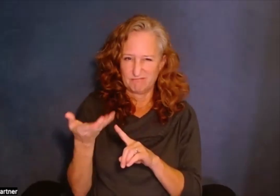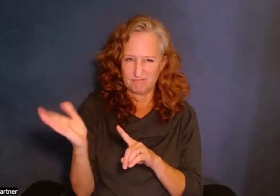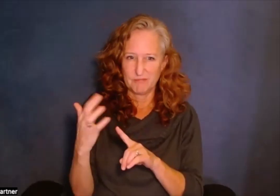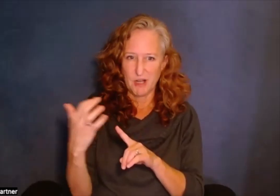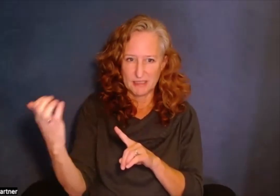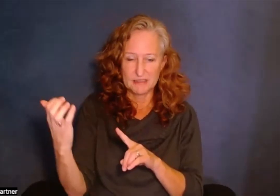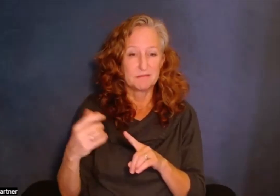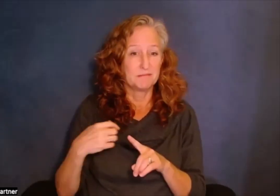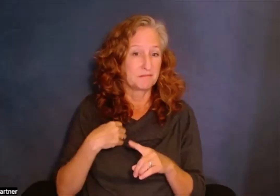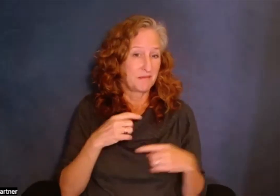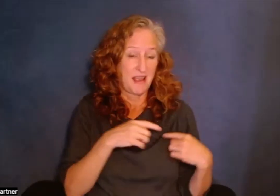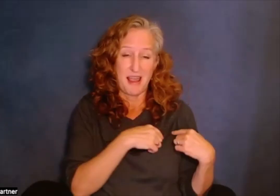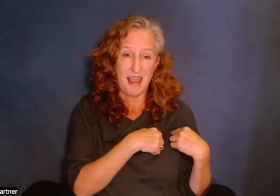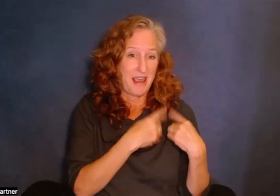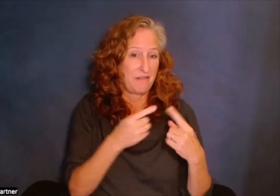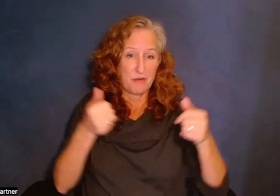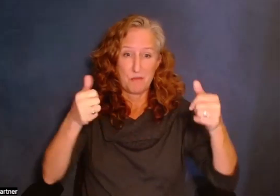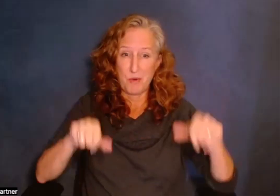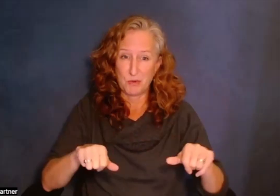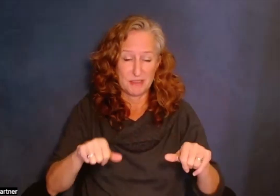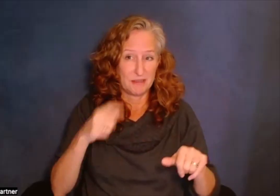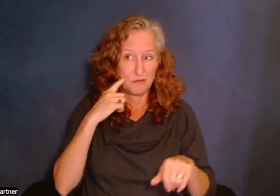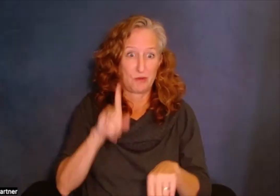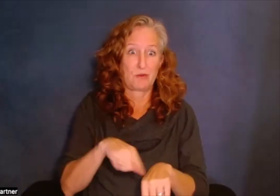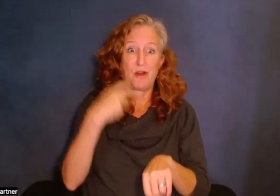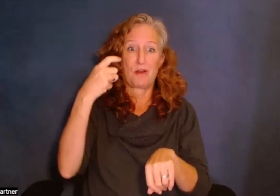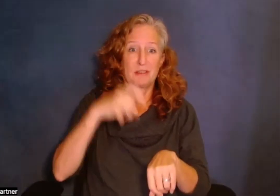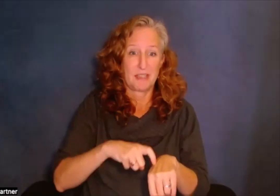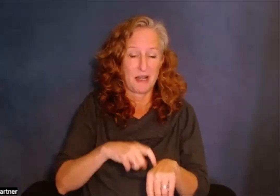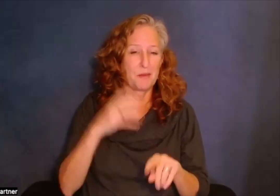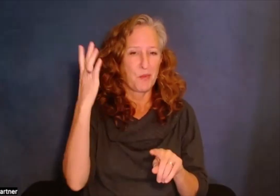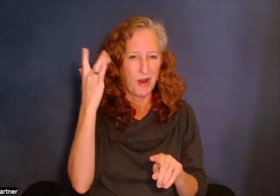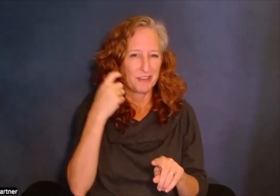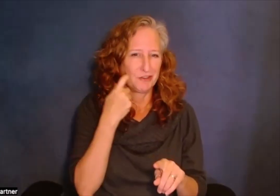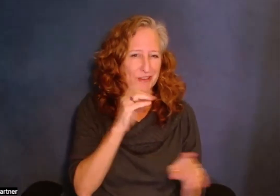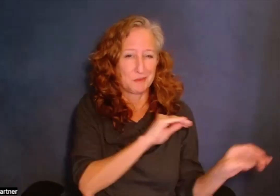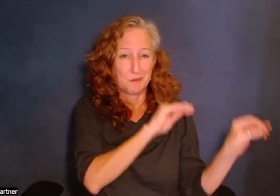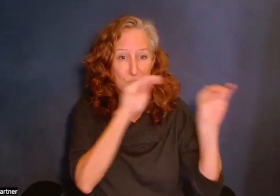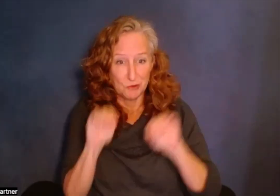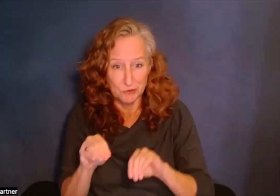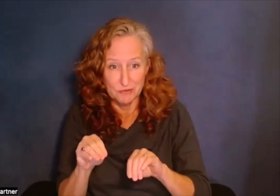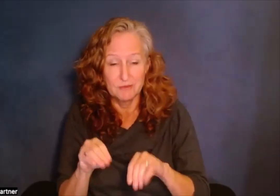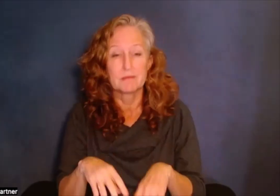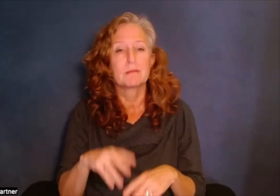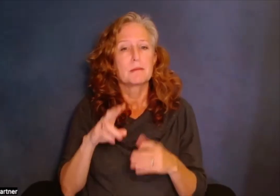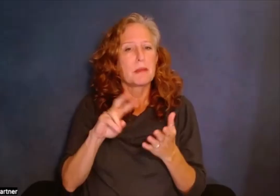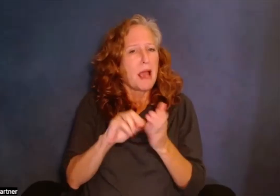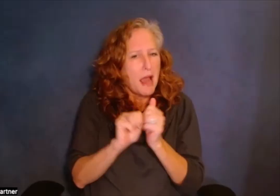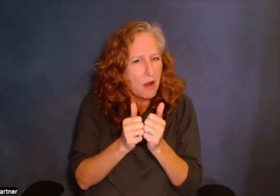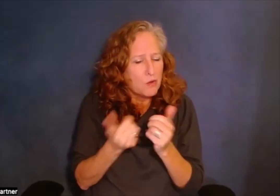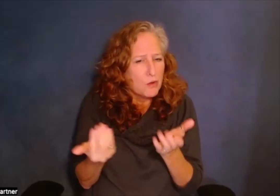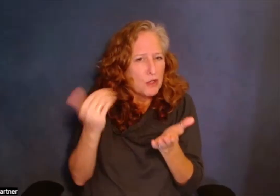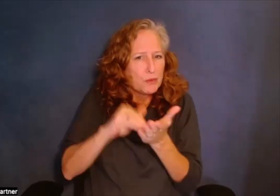your audience. And if you're working with limited resources, consider partnering with